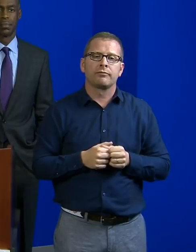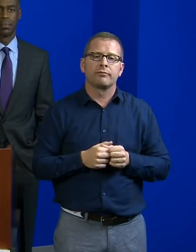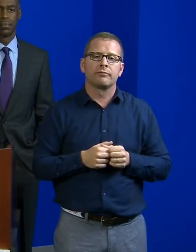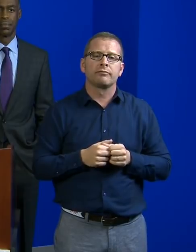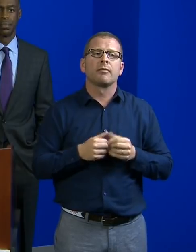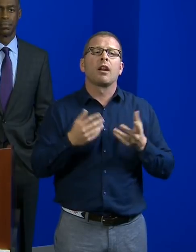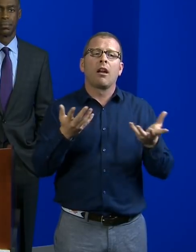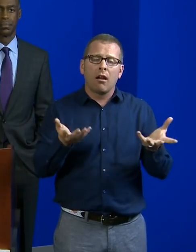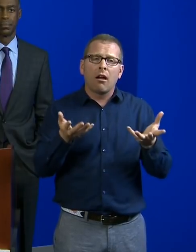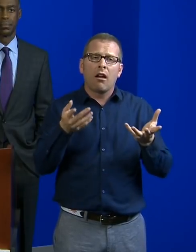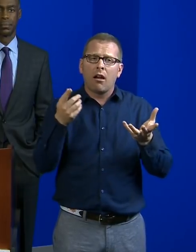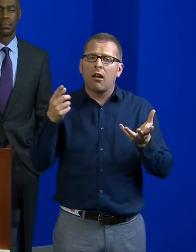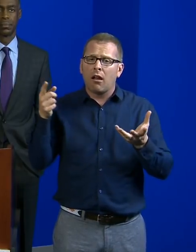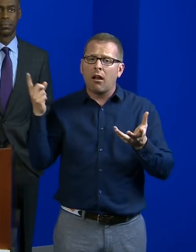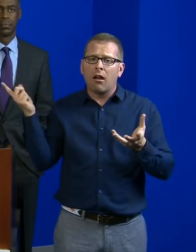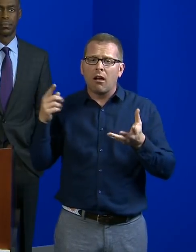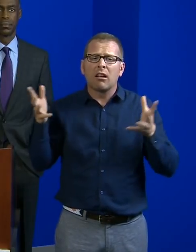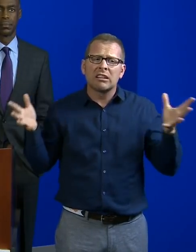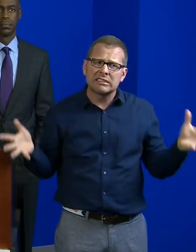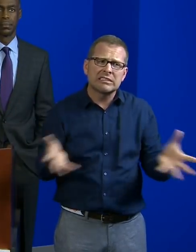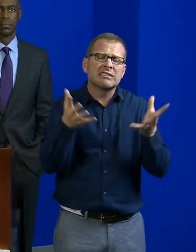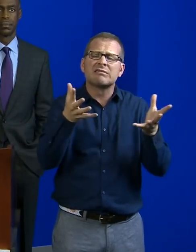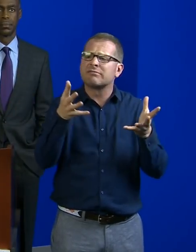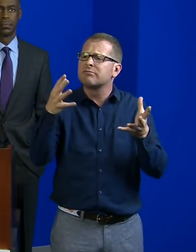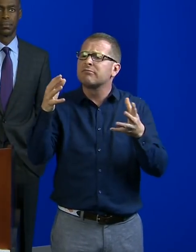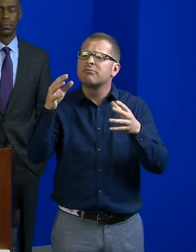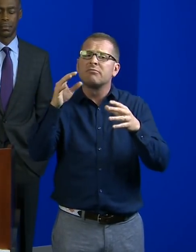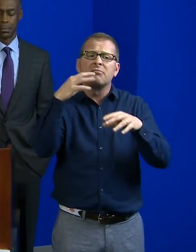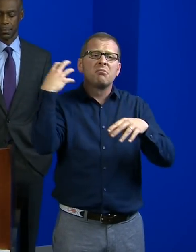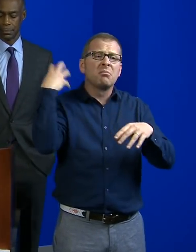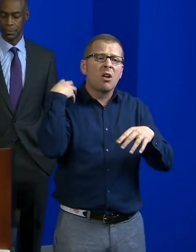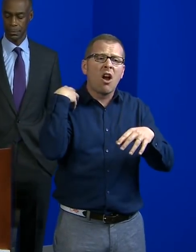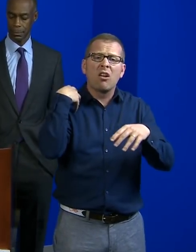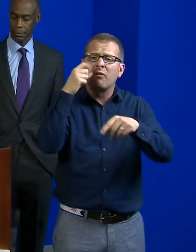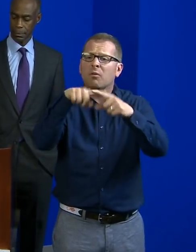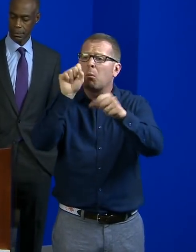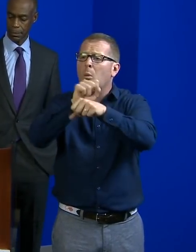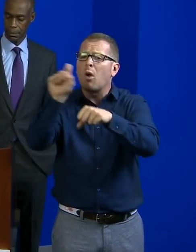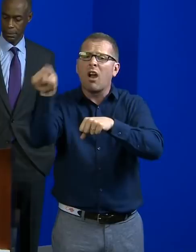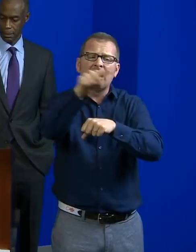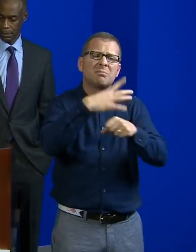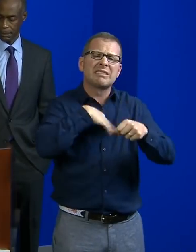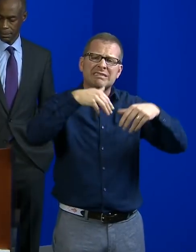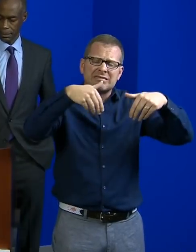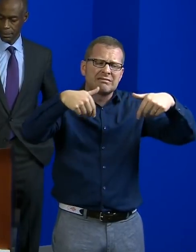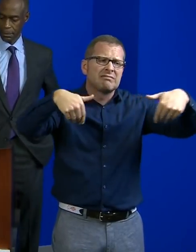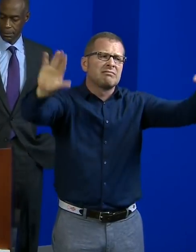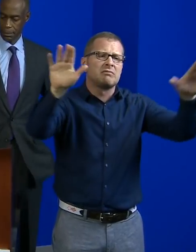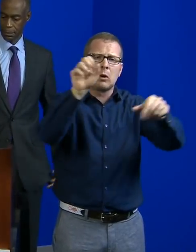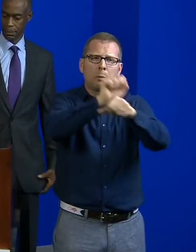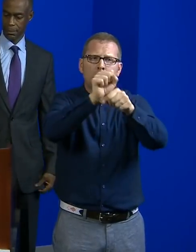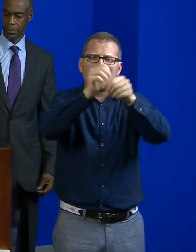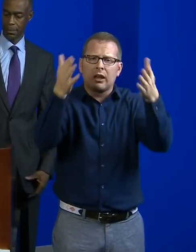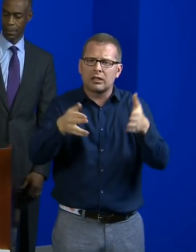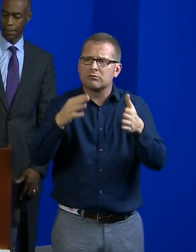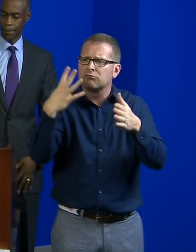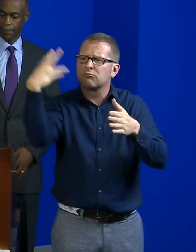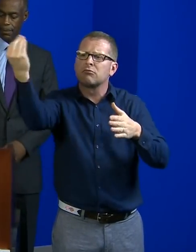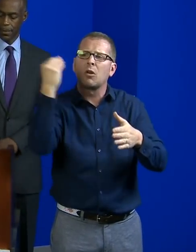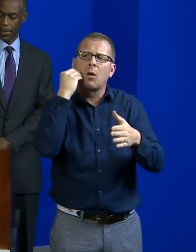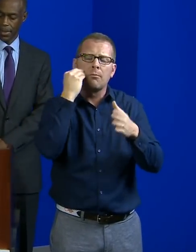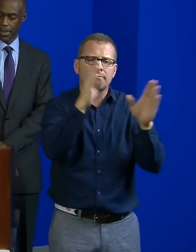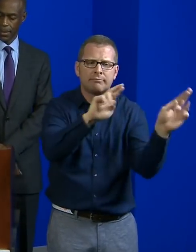allow employees and their families adequate time to prepare for the storm. The Emergency Operations Center will